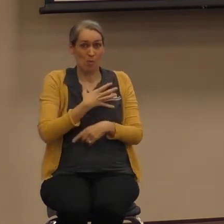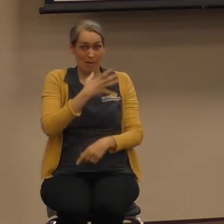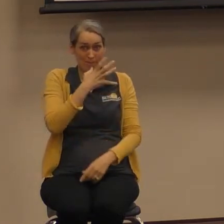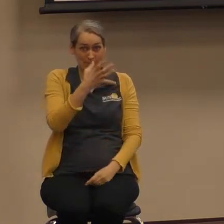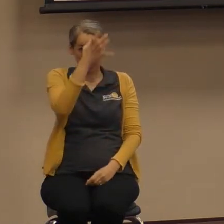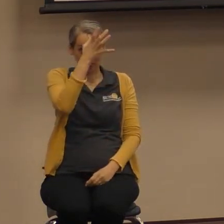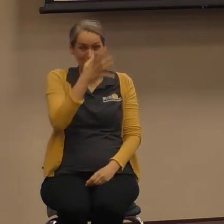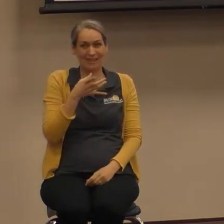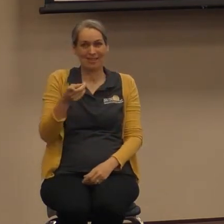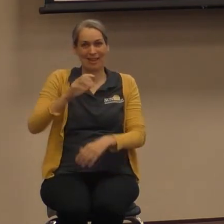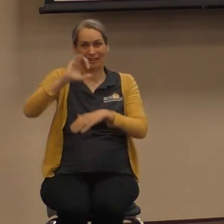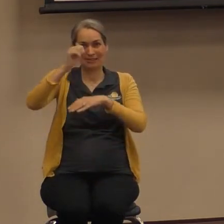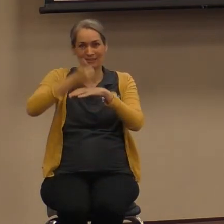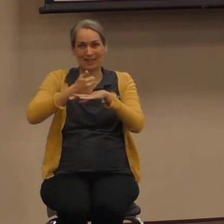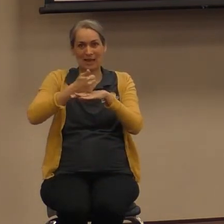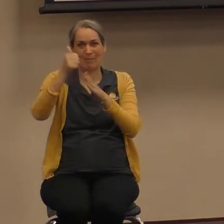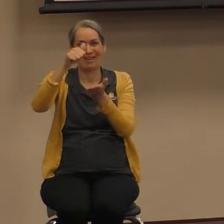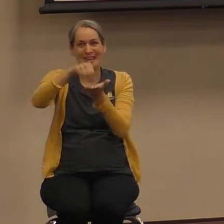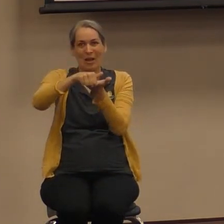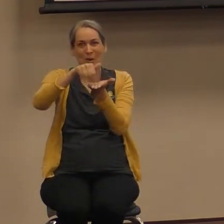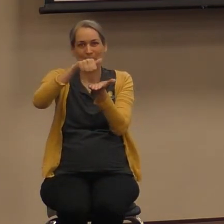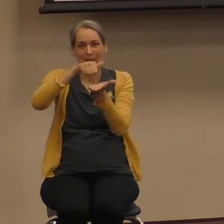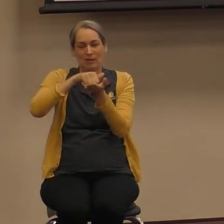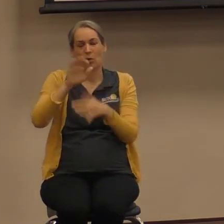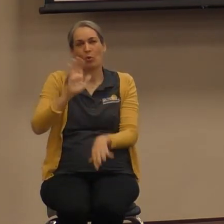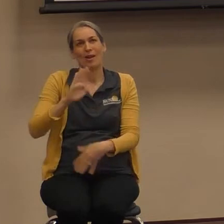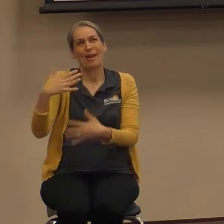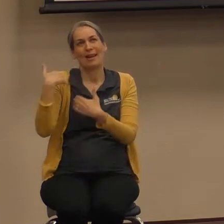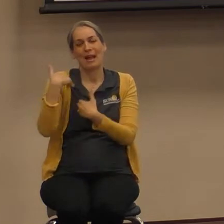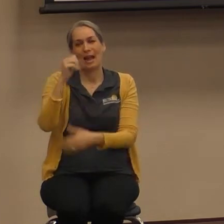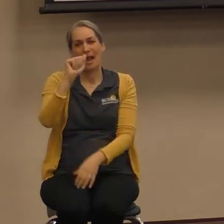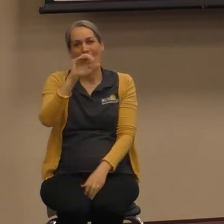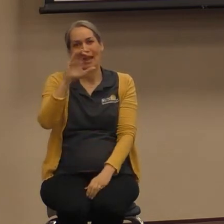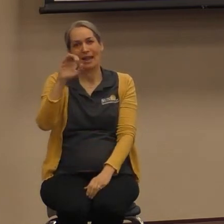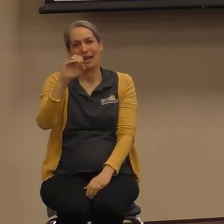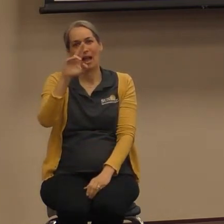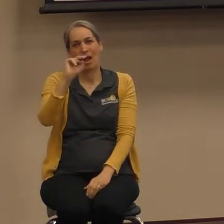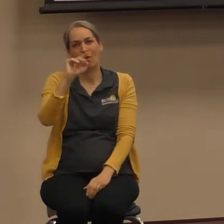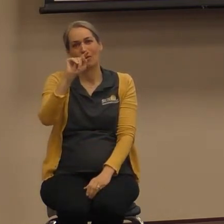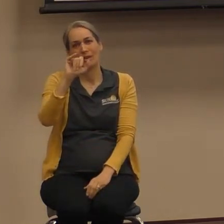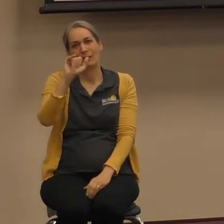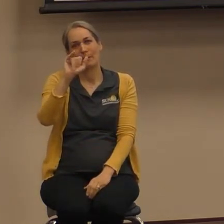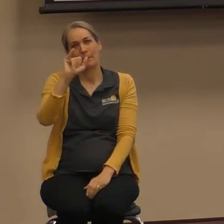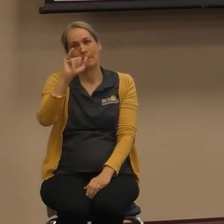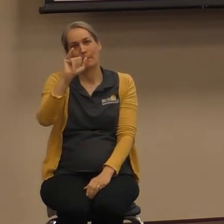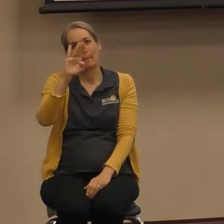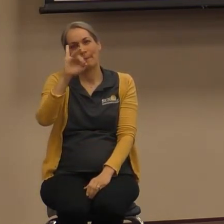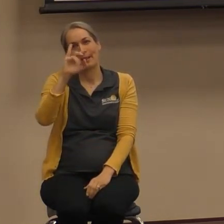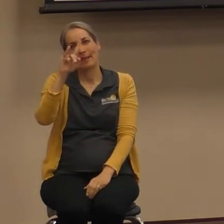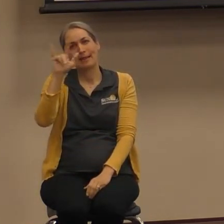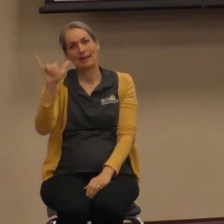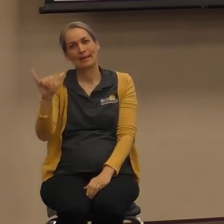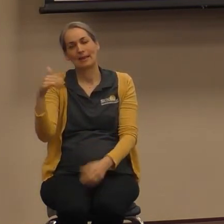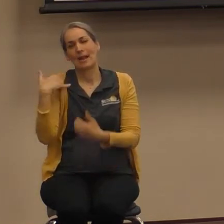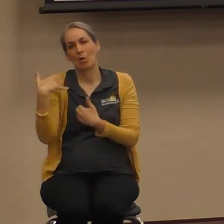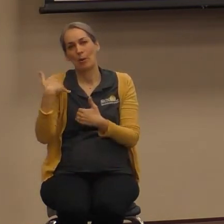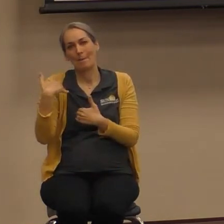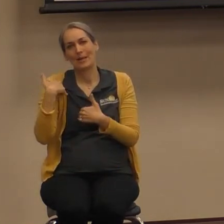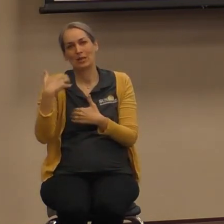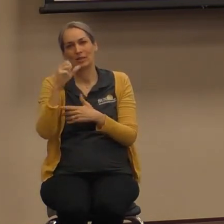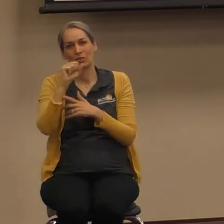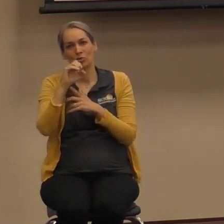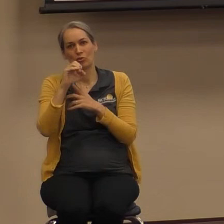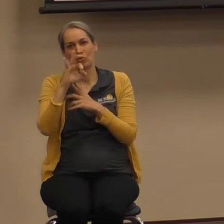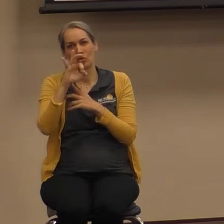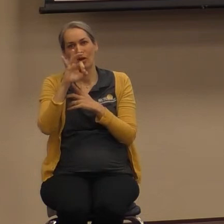right? Wrong. Of course, it's a hamster wheel, so I'd seek ways to get around it. I'd get busted. I'd feel terrible. I'd